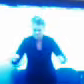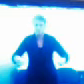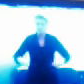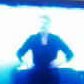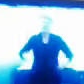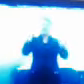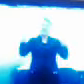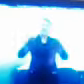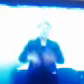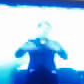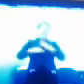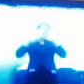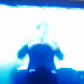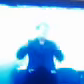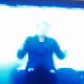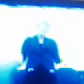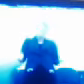He sewed the cat up,